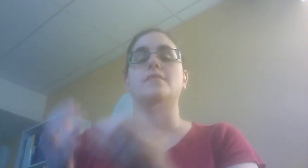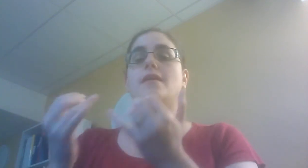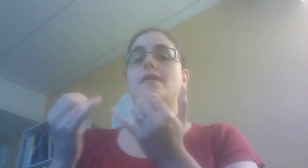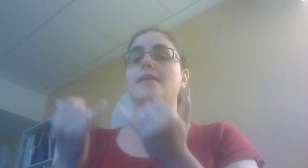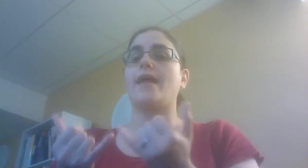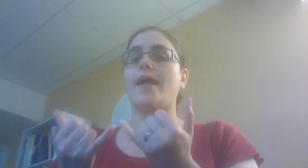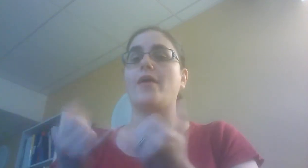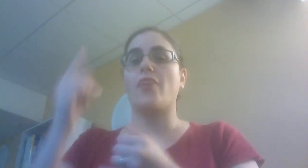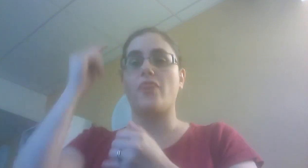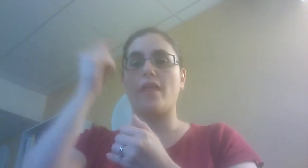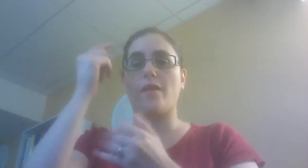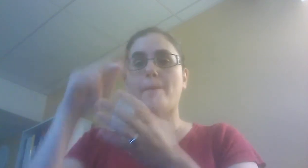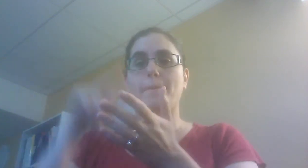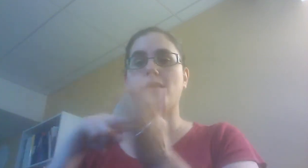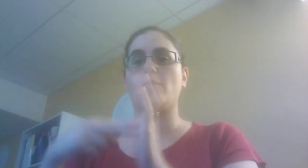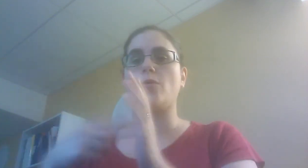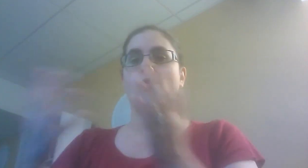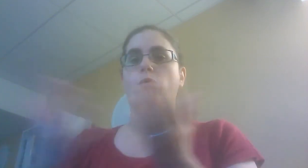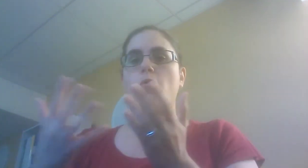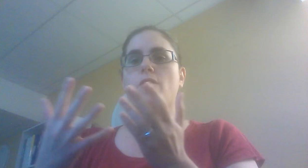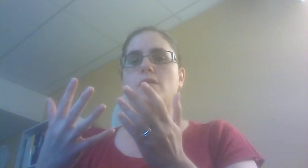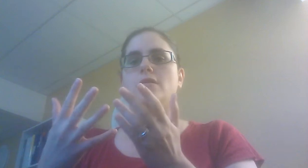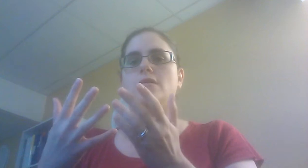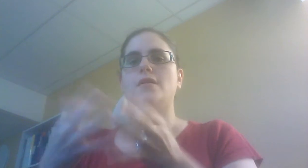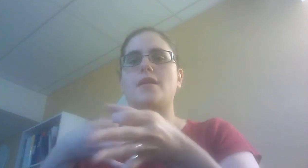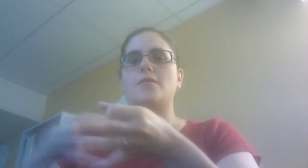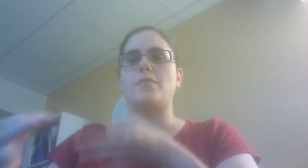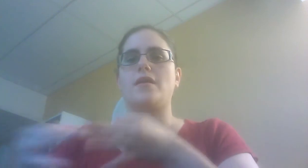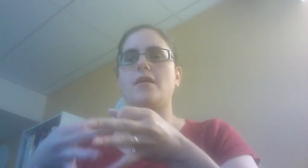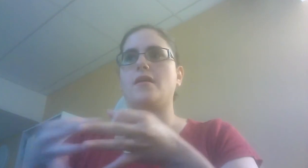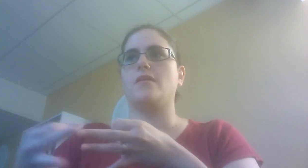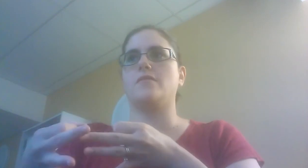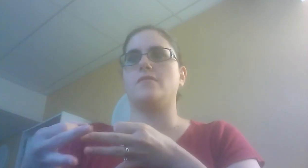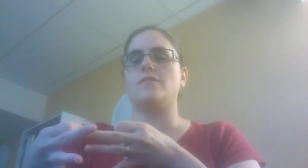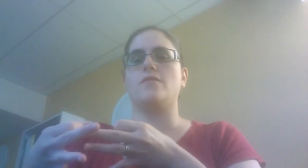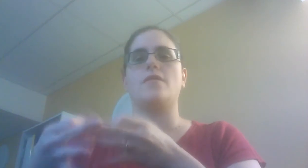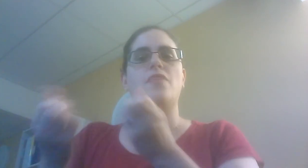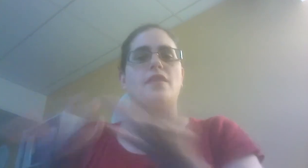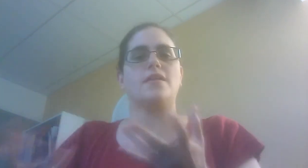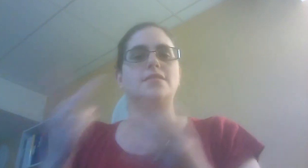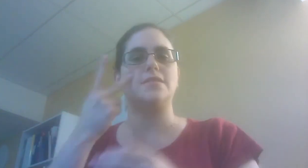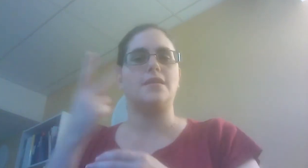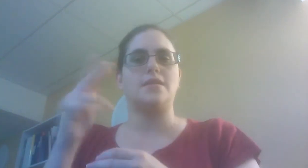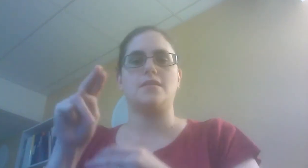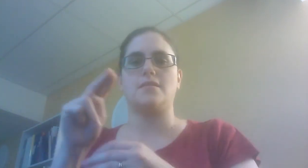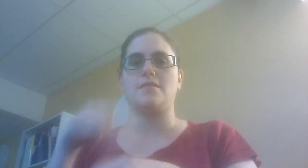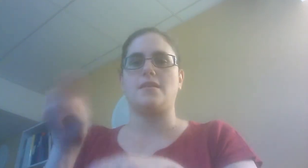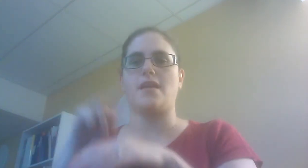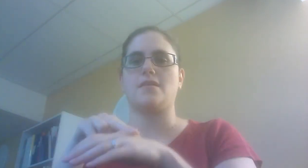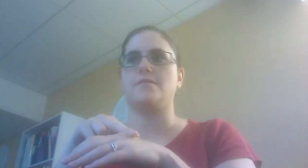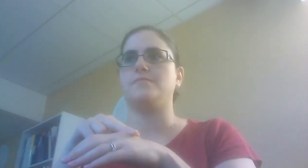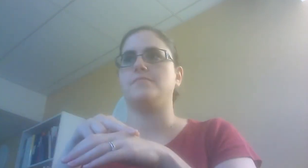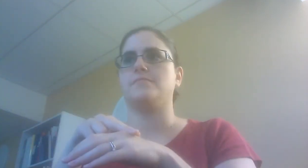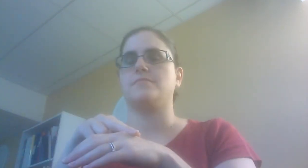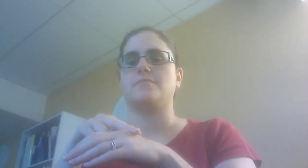a well-substantiated explanation for something that you see in nature. It's explored through many, many